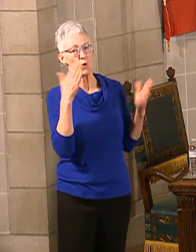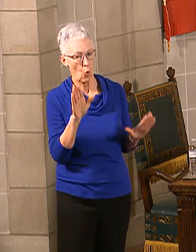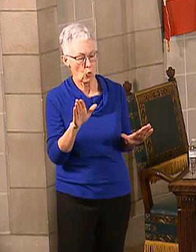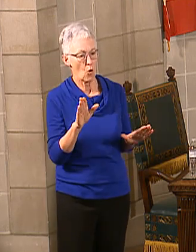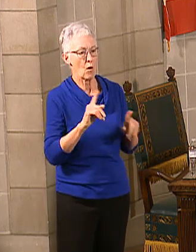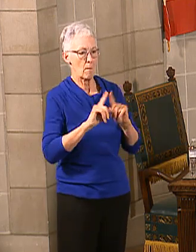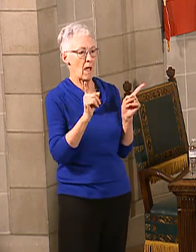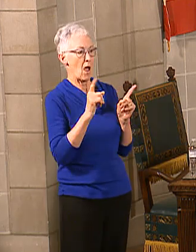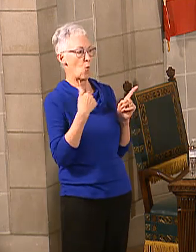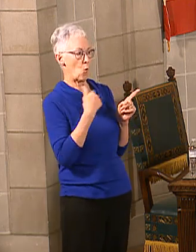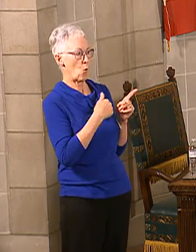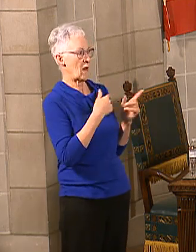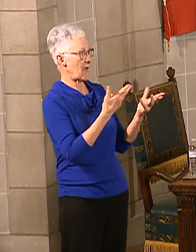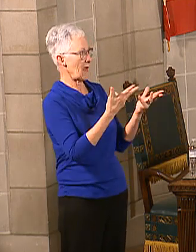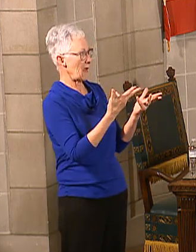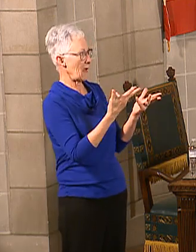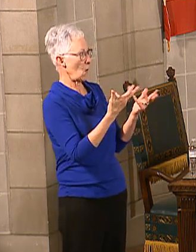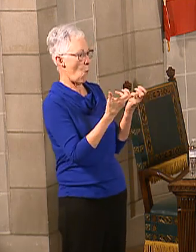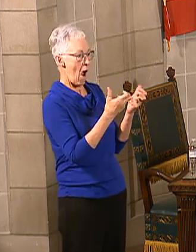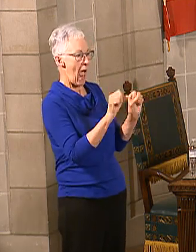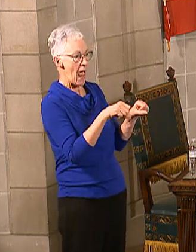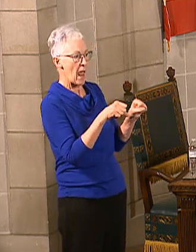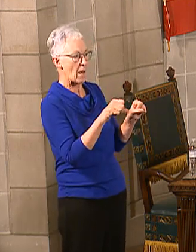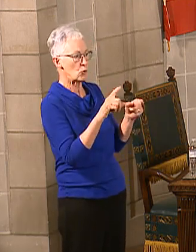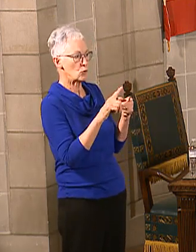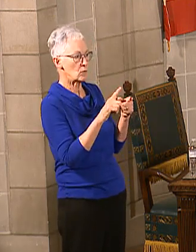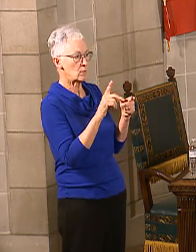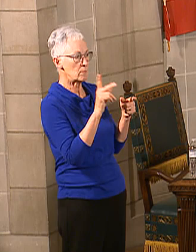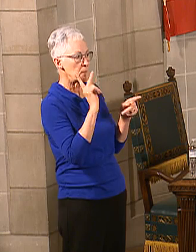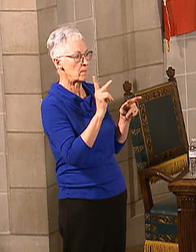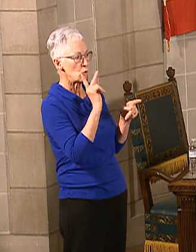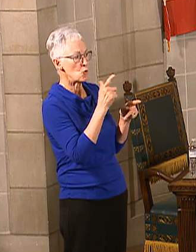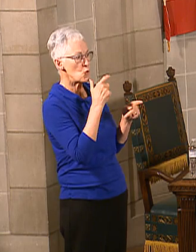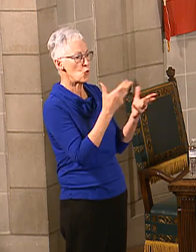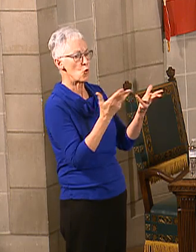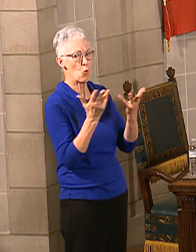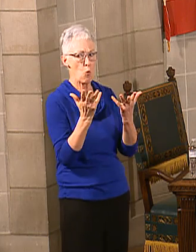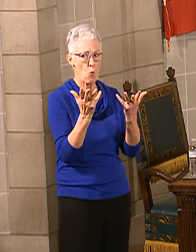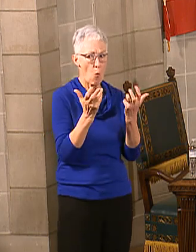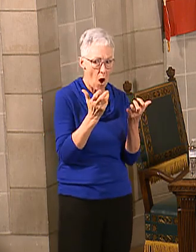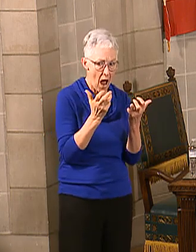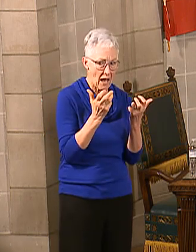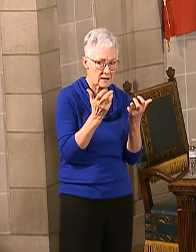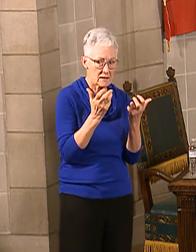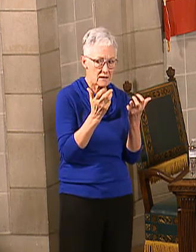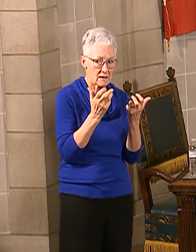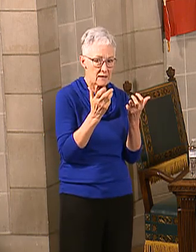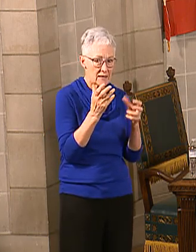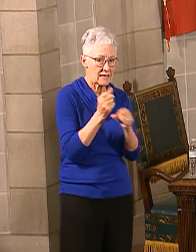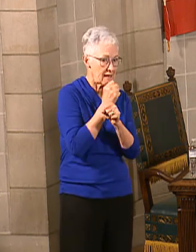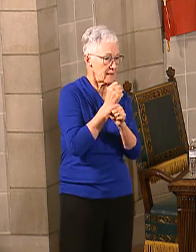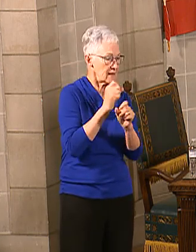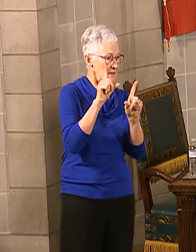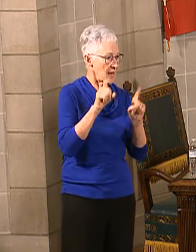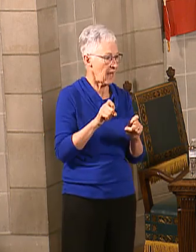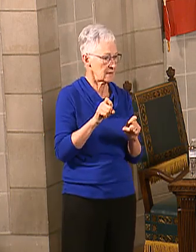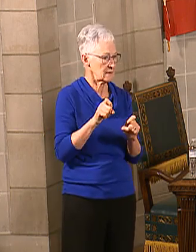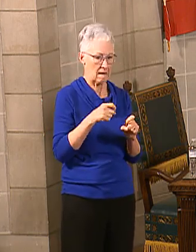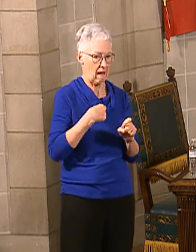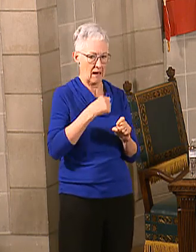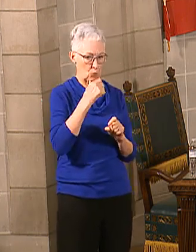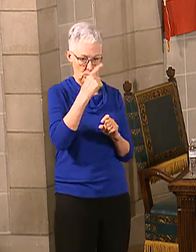who want to be able to get tested will, to be able to allow them to be able to do that. I think we're months away from that kind of capability to be able to do